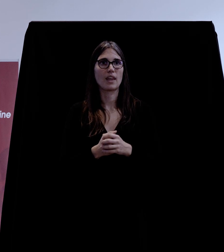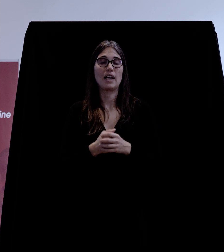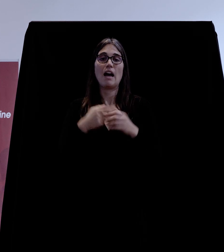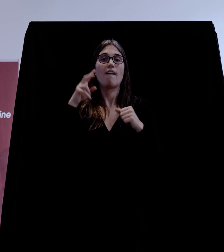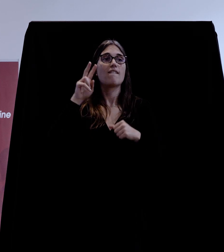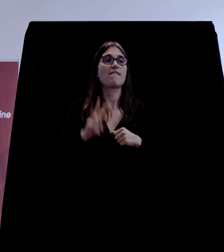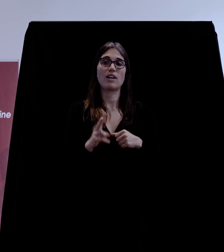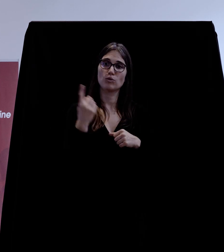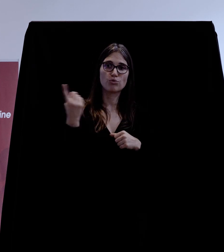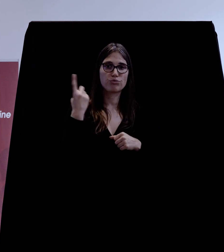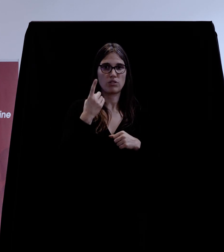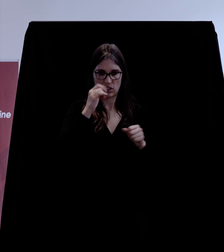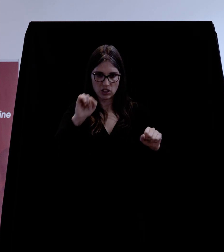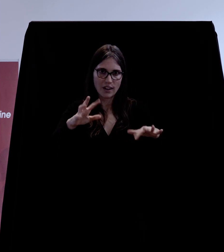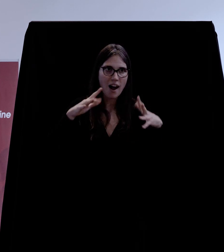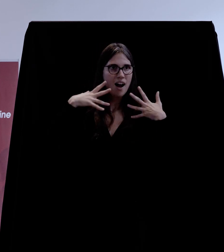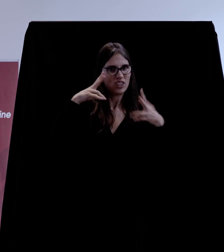much input as it can get.